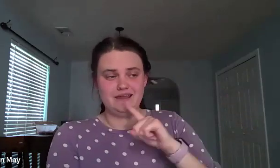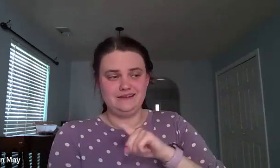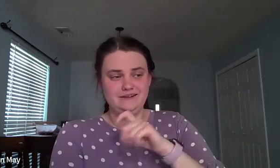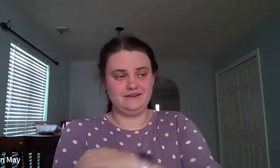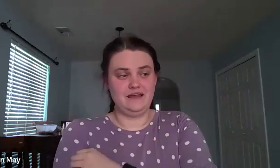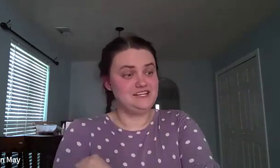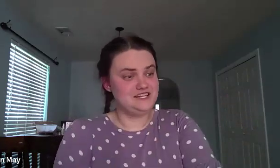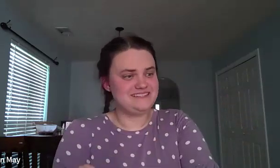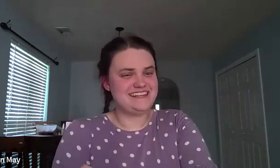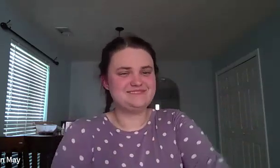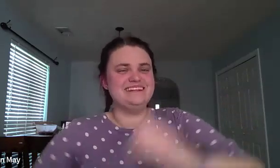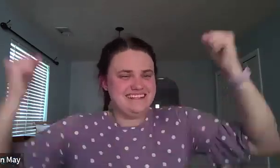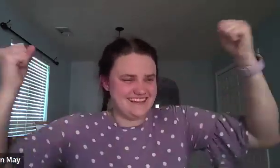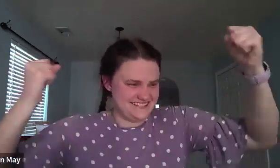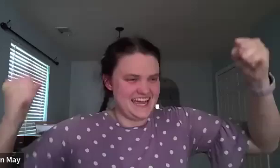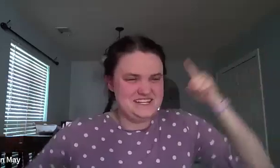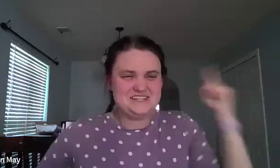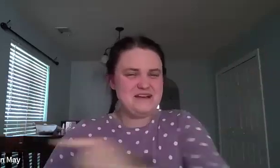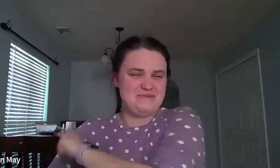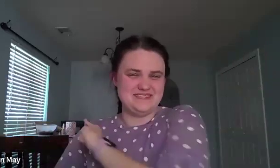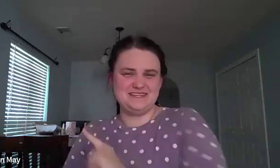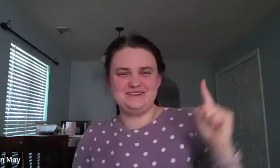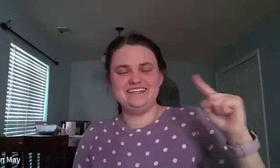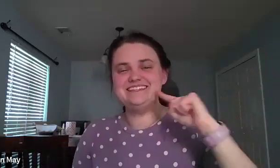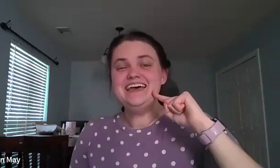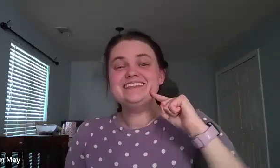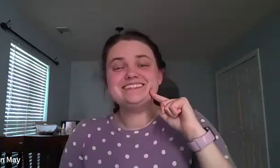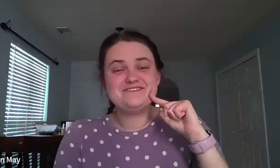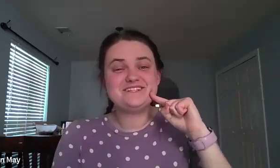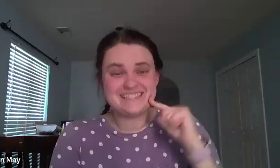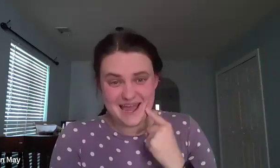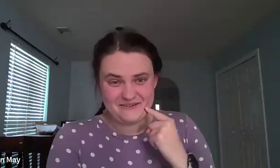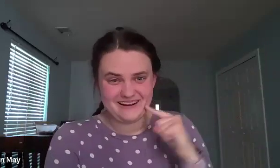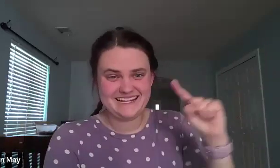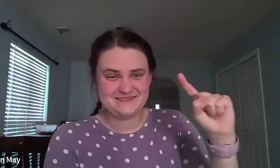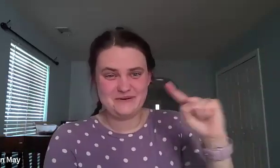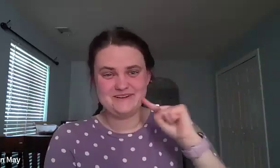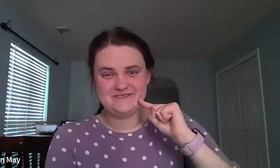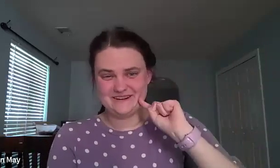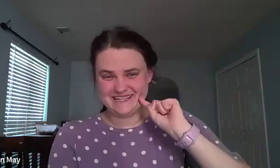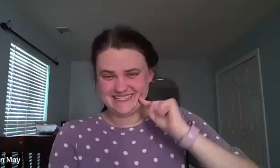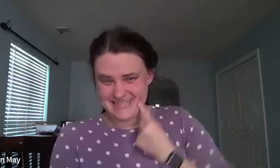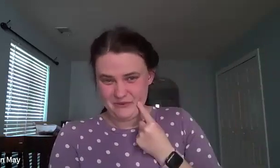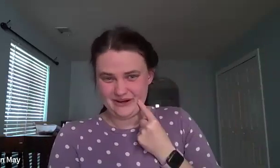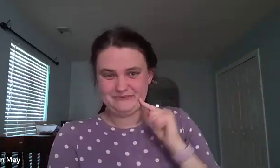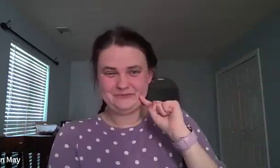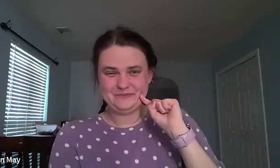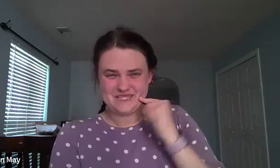add it here. Actually, this one, yes, I knew I'd put this in a good list. The sign for sour is a pointer finger and it's sour,